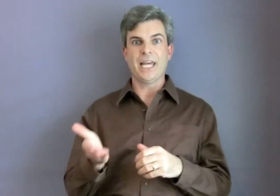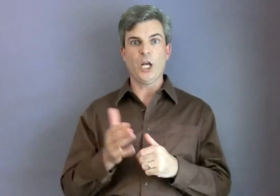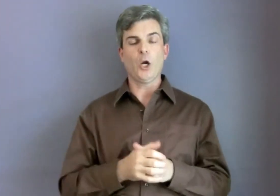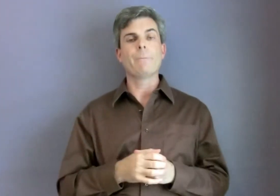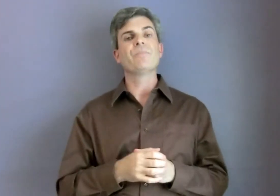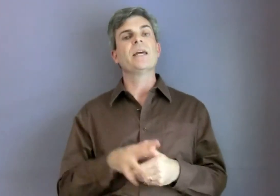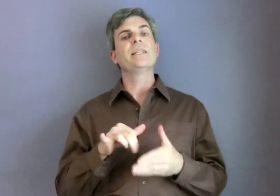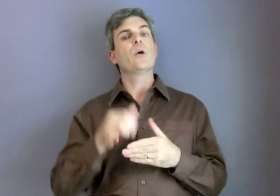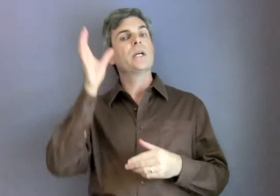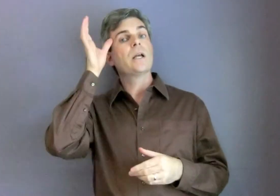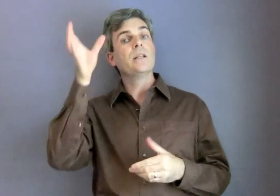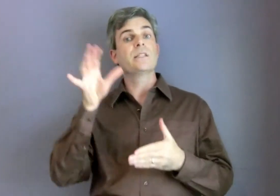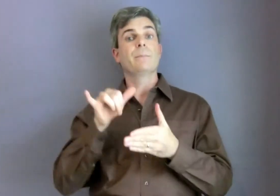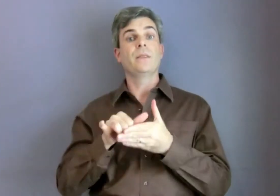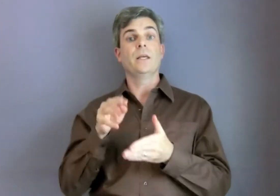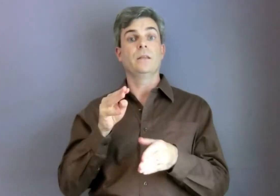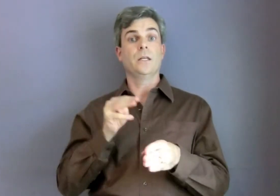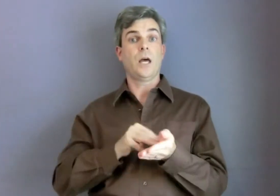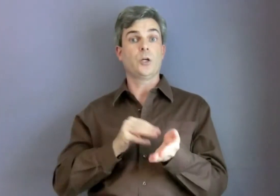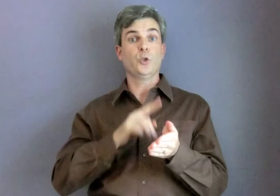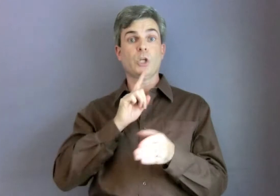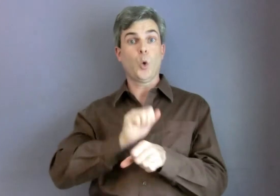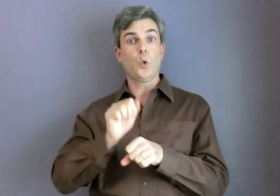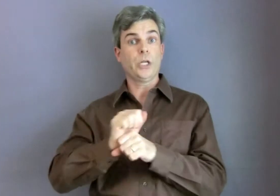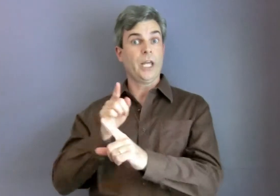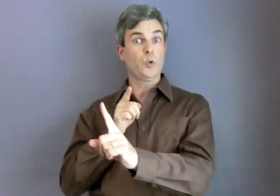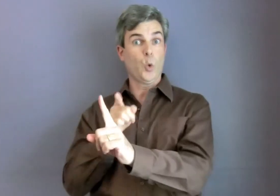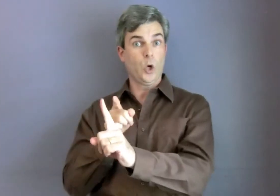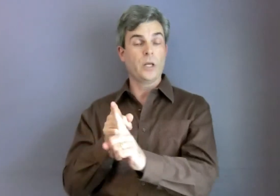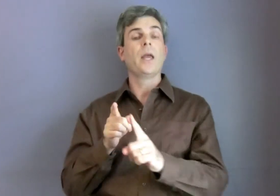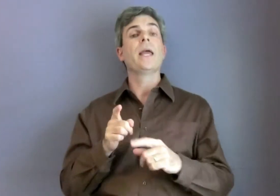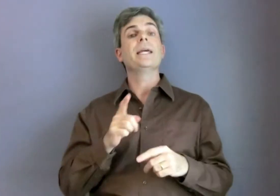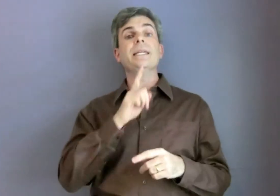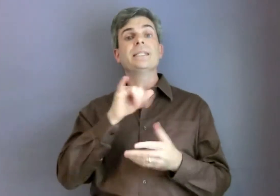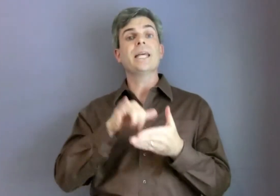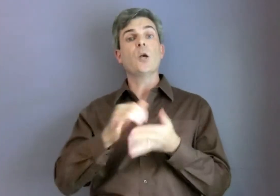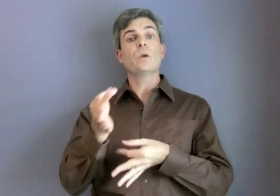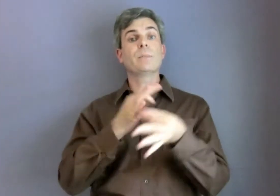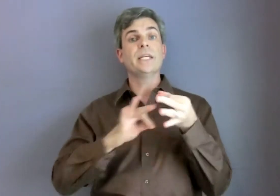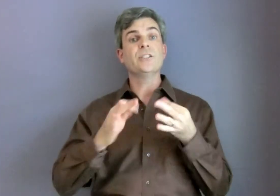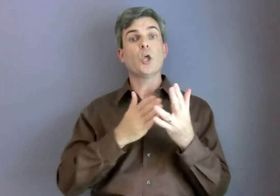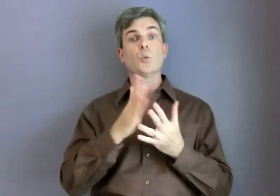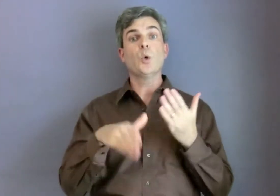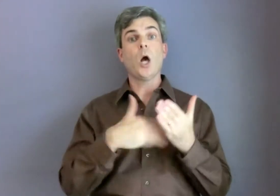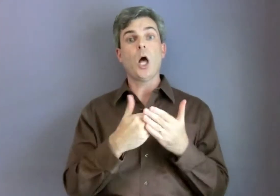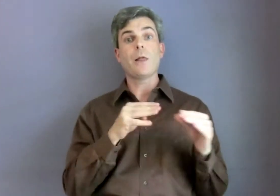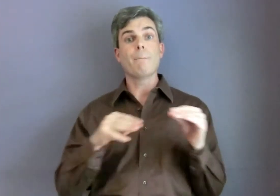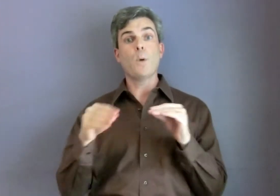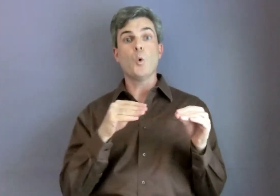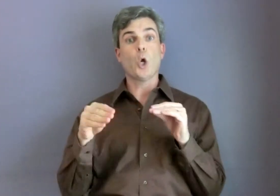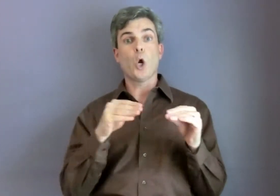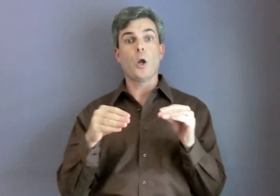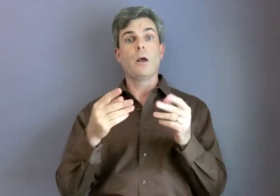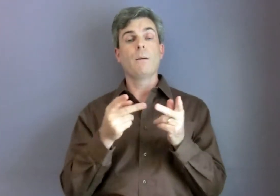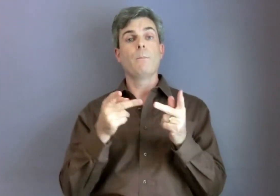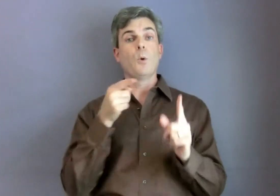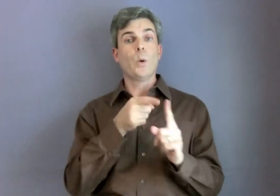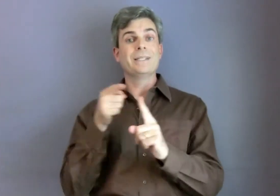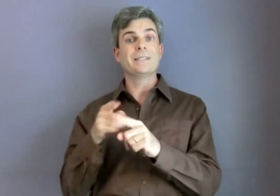and they have working prototypes, is that we place it throughout the motor points in the body where they're needed. The main unit will go inside the brain. An